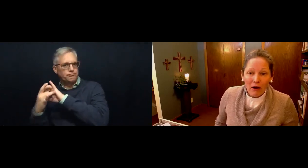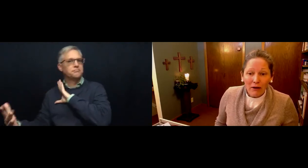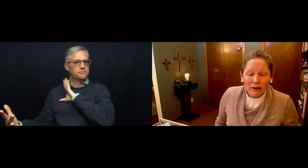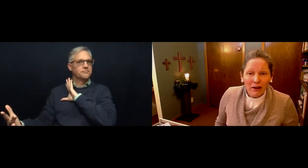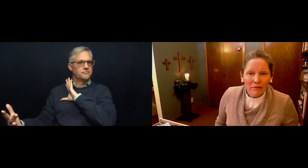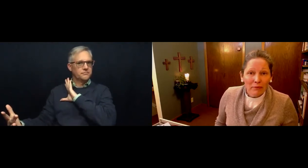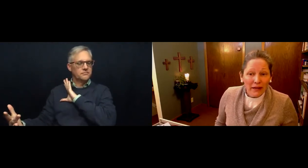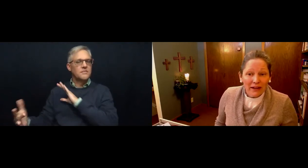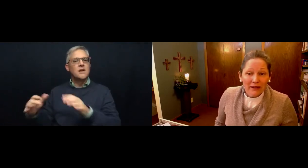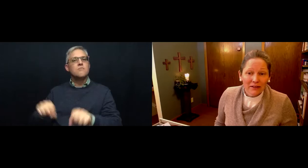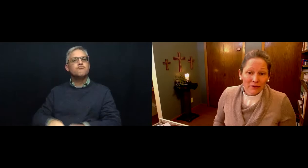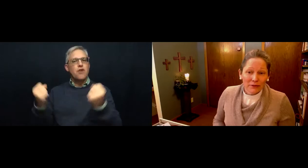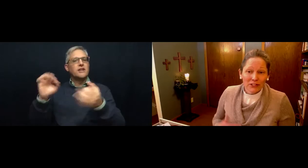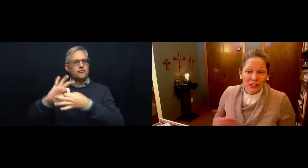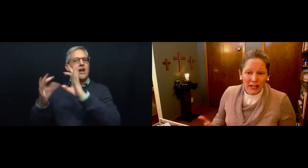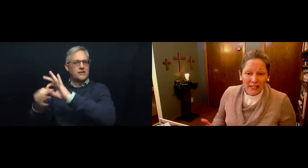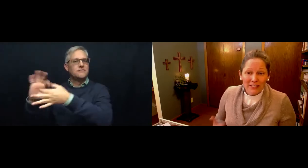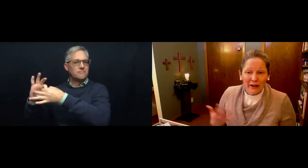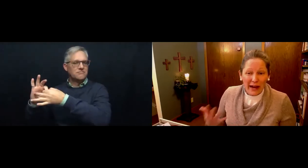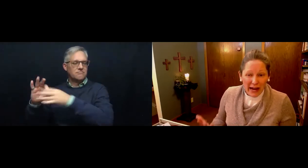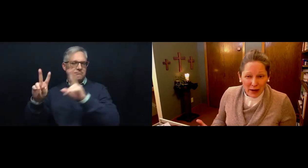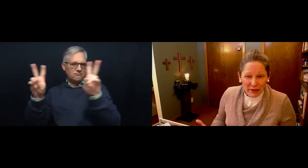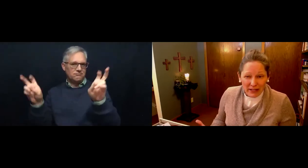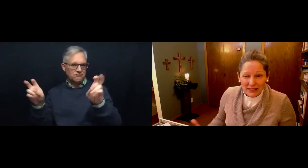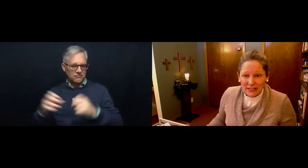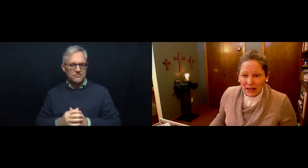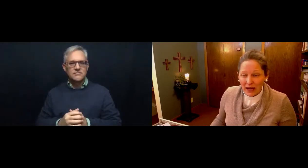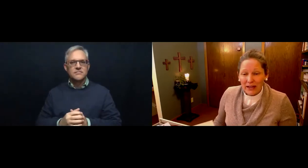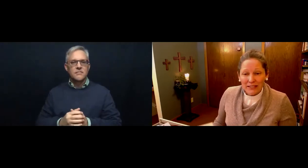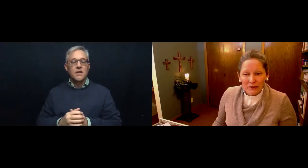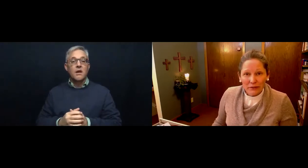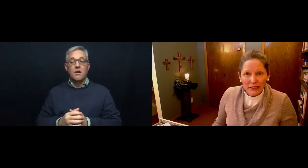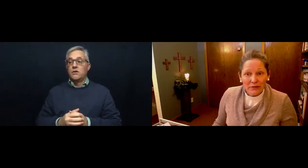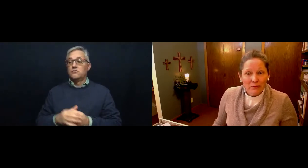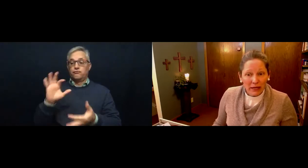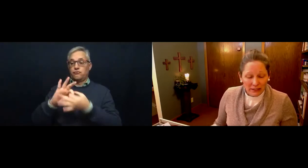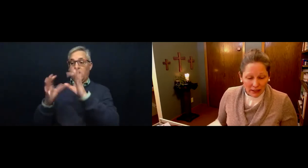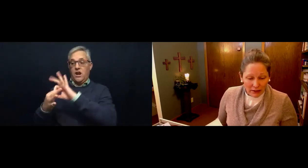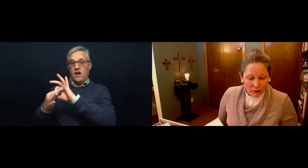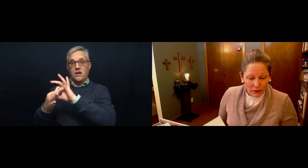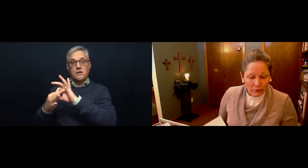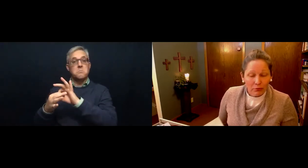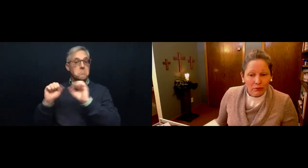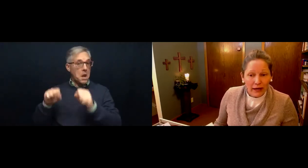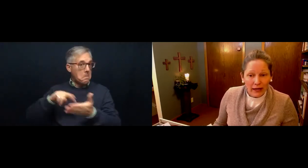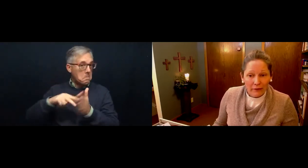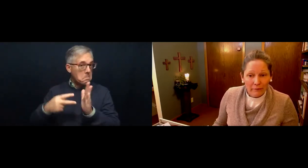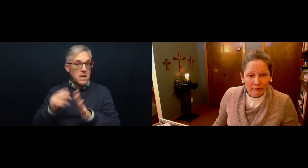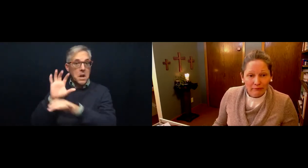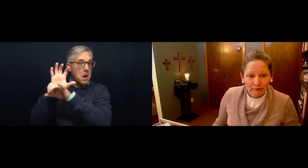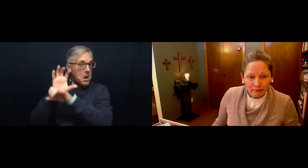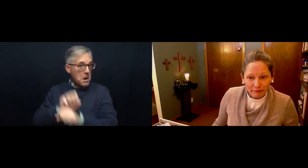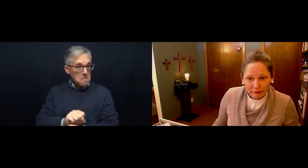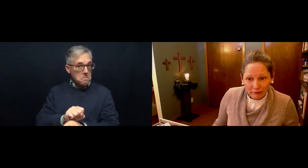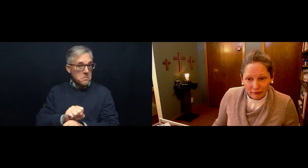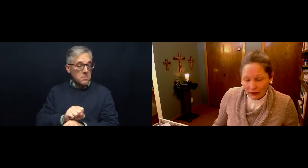And part of breaking those chains, our habits, is learning to meditate or to pray.